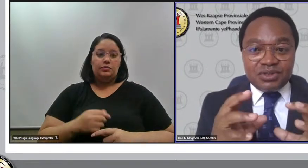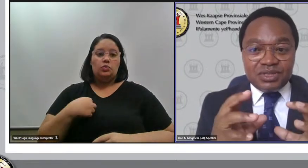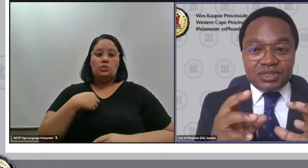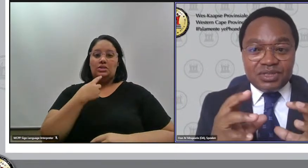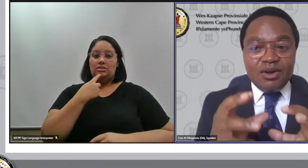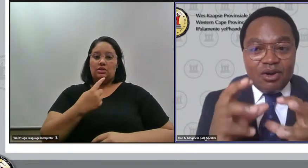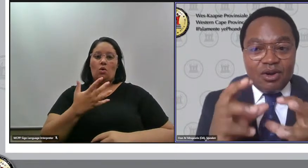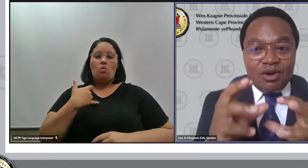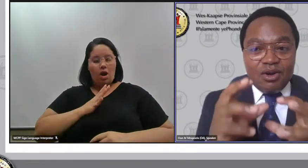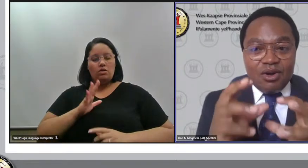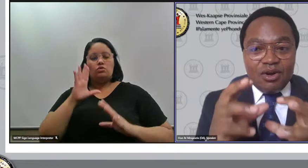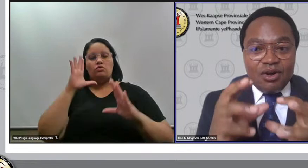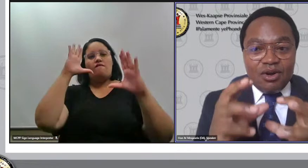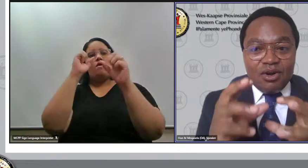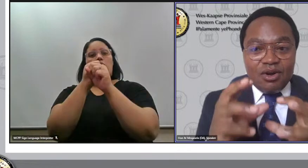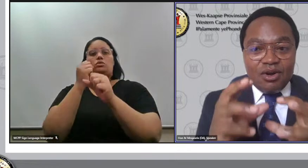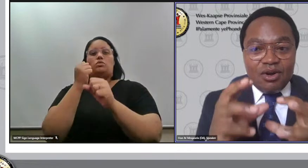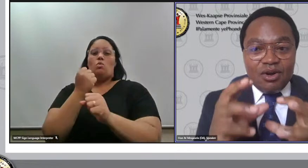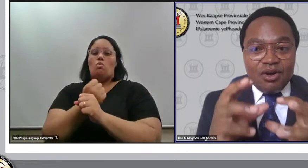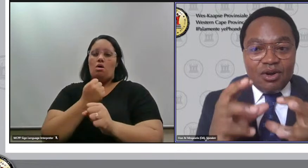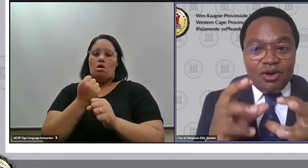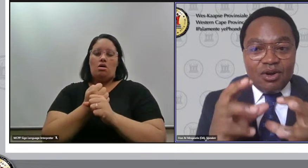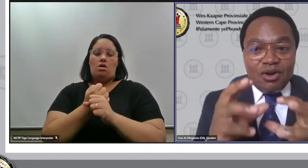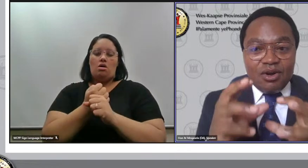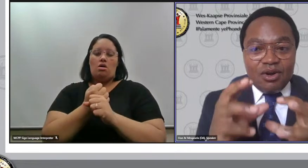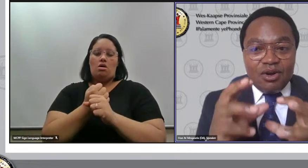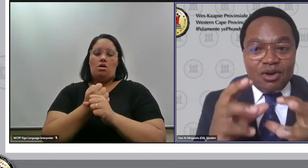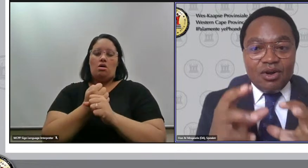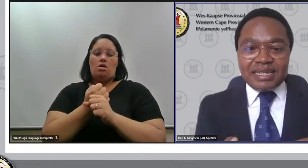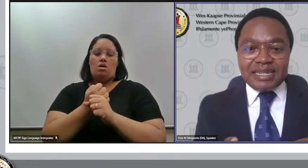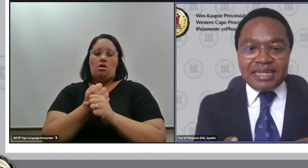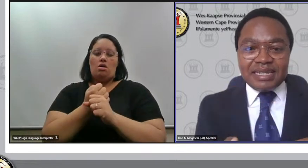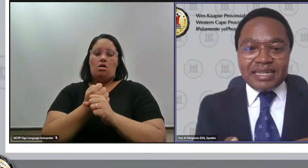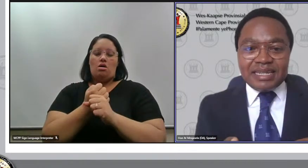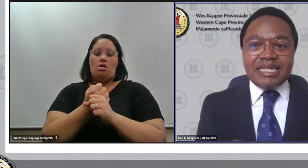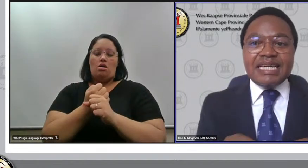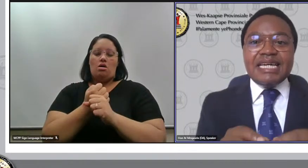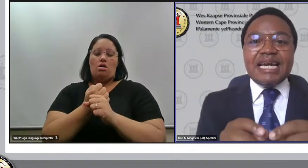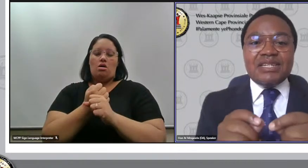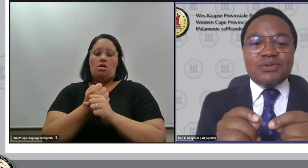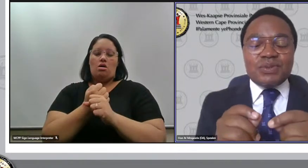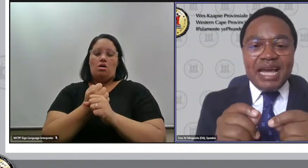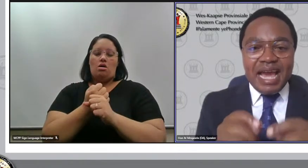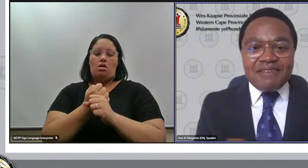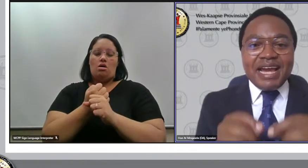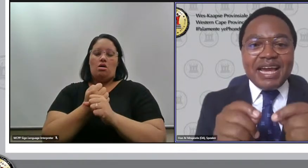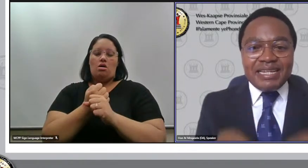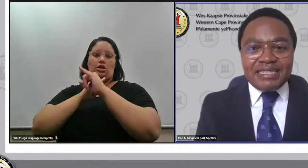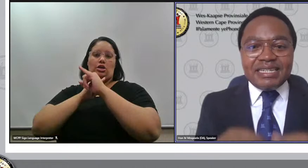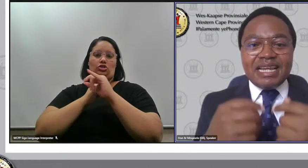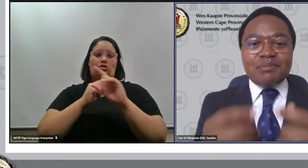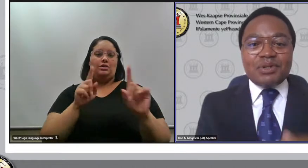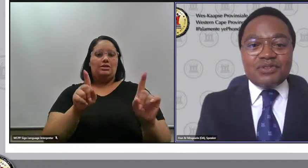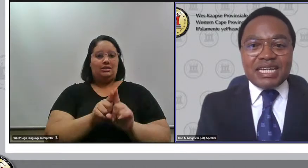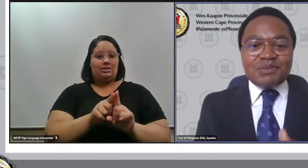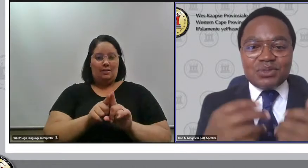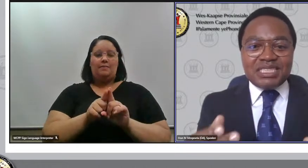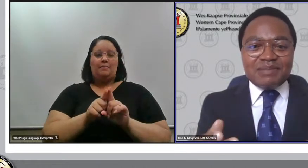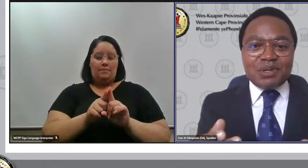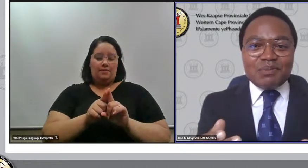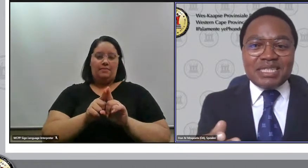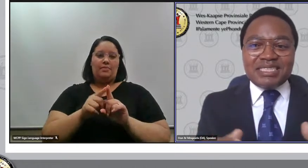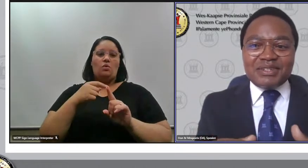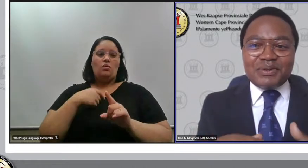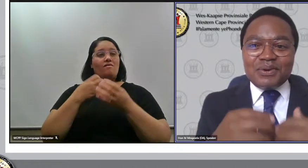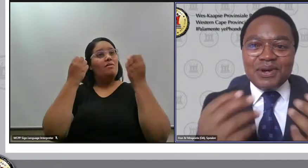to focus on the work of this parliament in the space of the international relations. And we have had a number of engagements